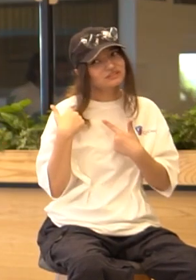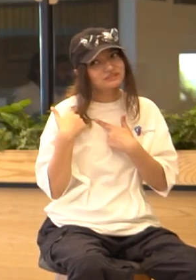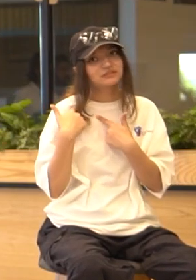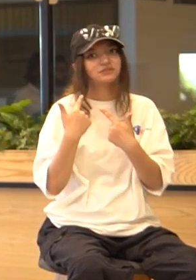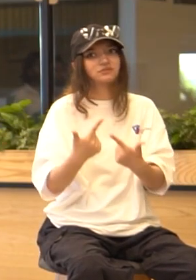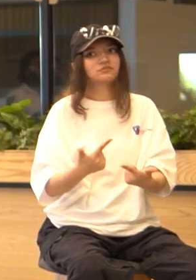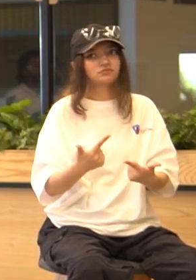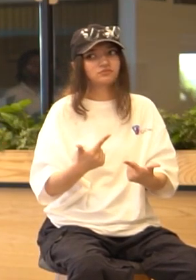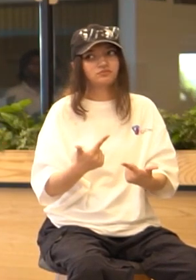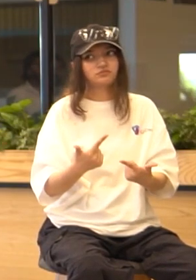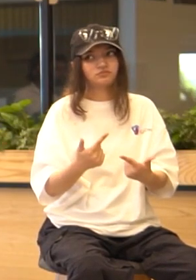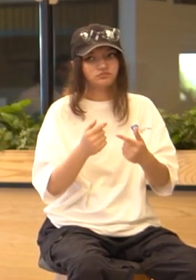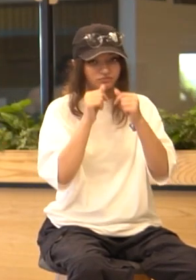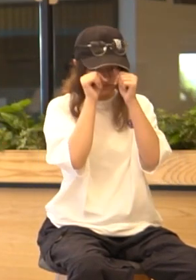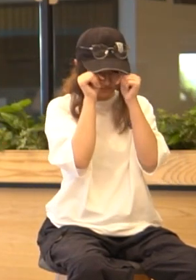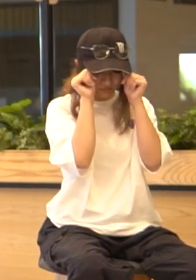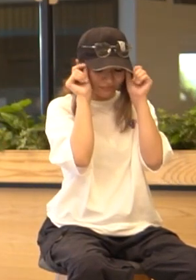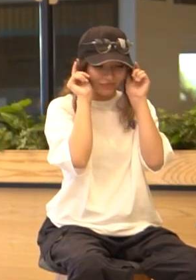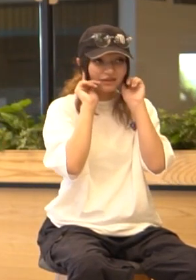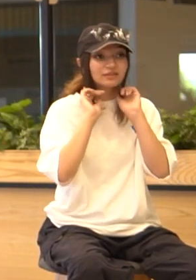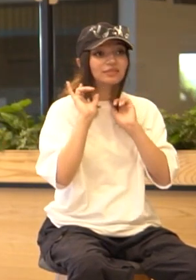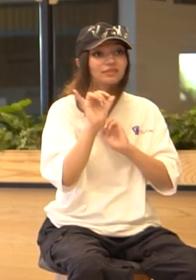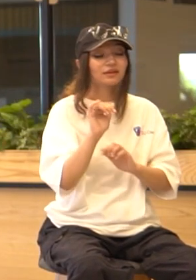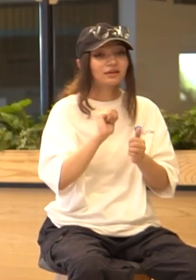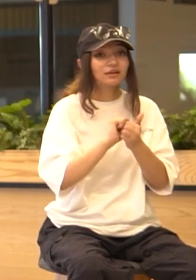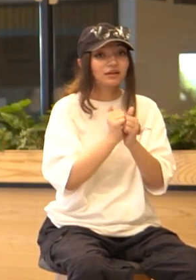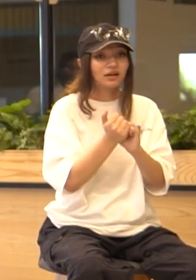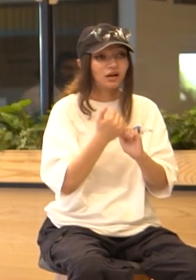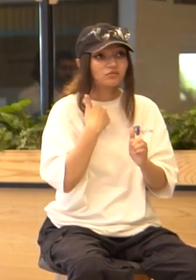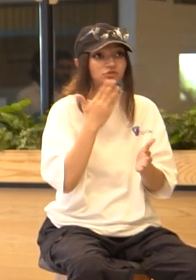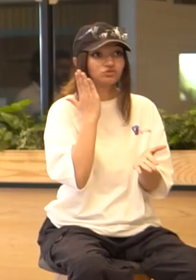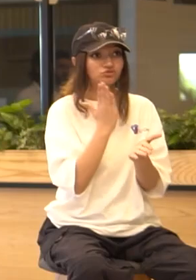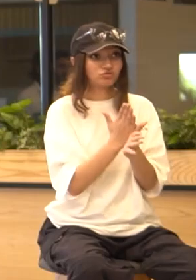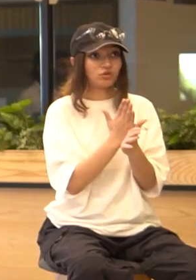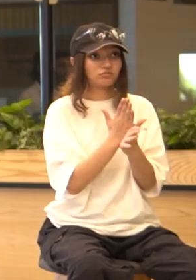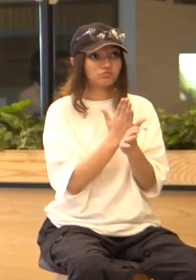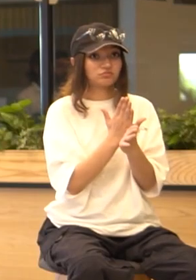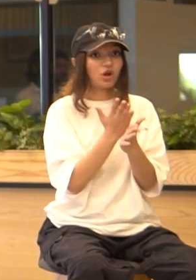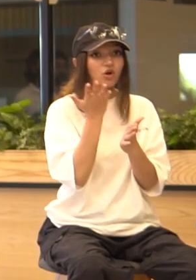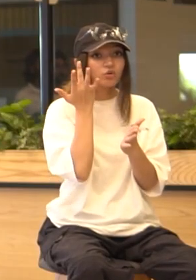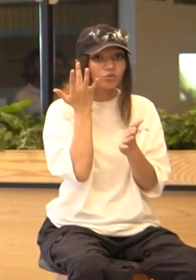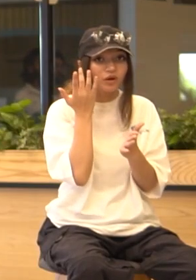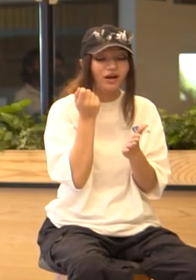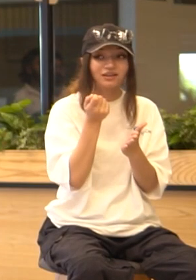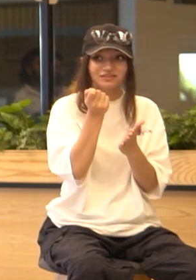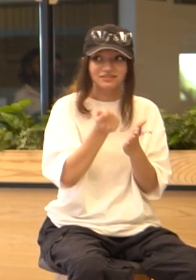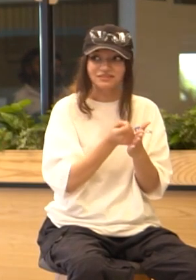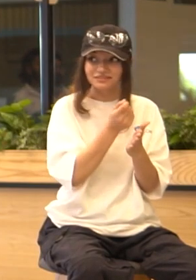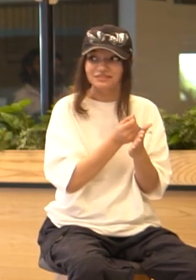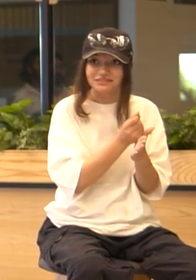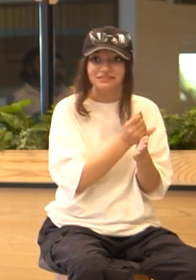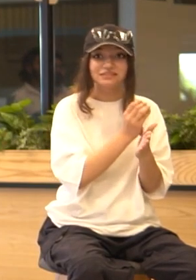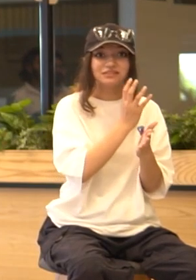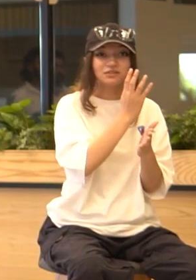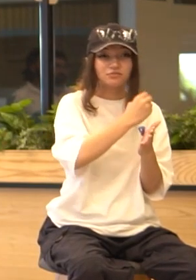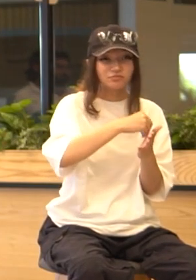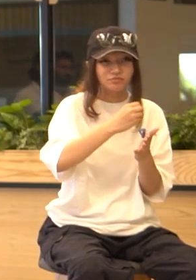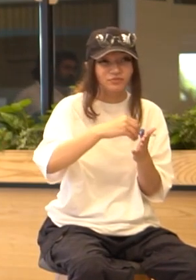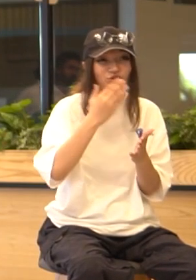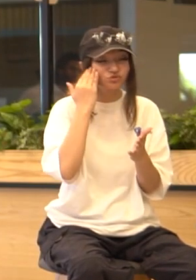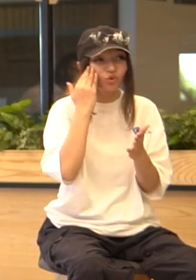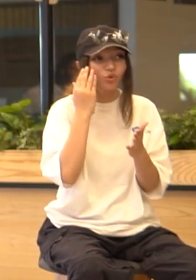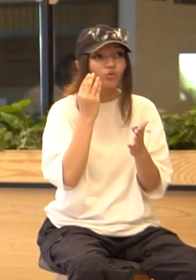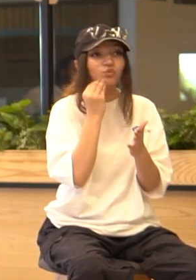stylization. And that was where I was getting stuck, because calligraphy is a very like handheld medium. There's a flow to it that you